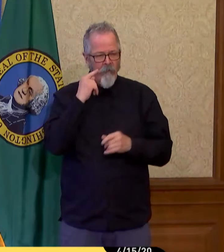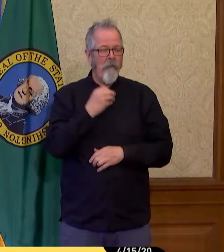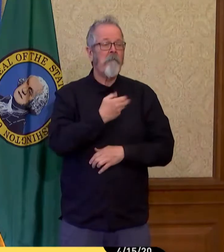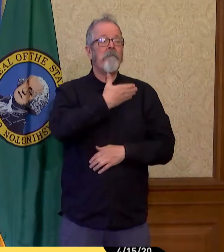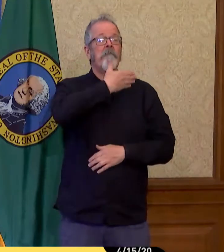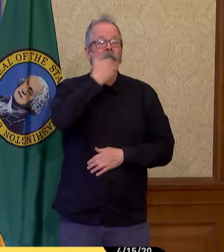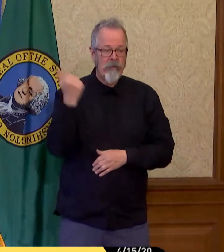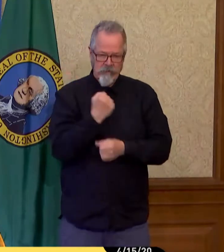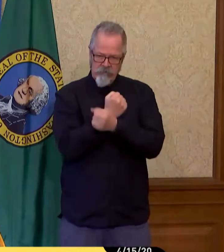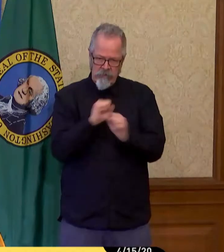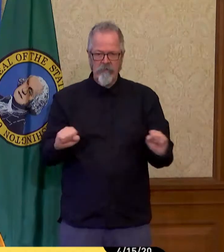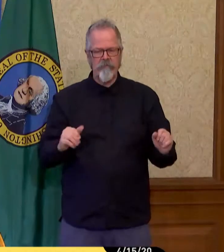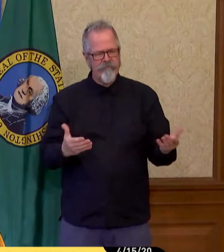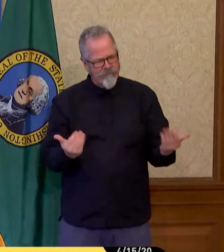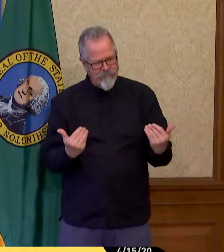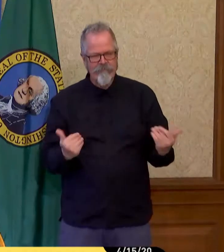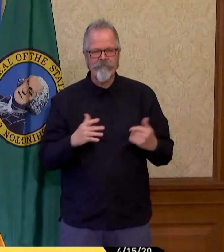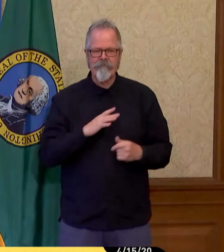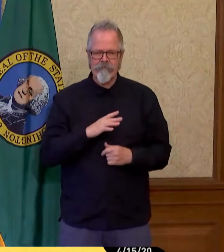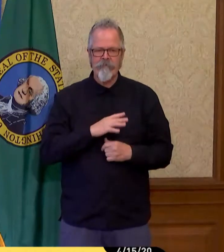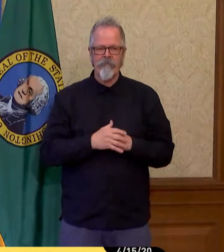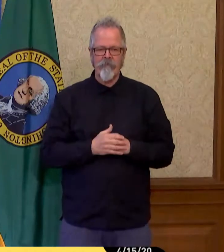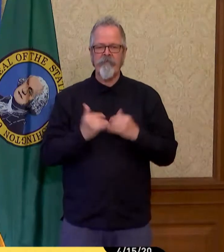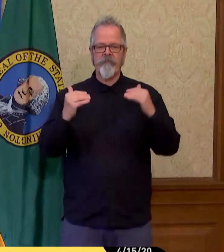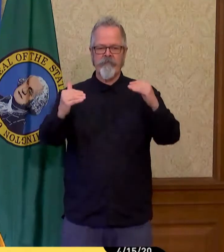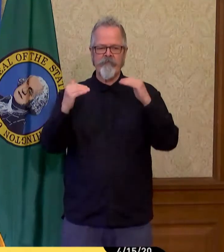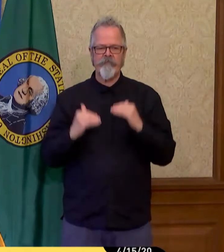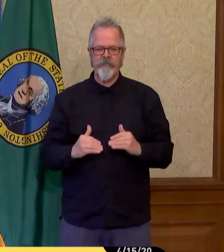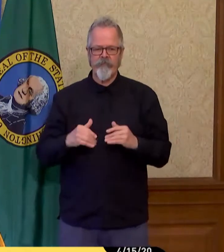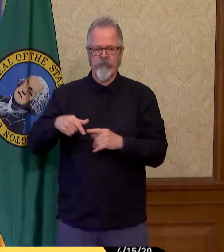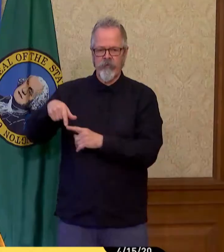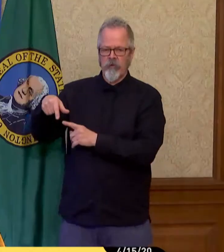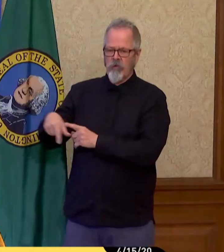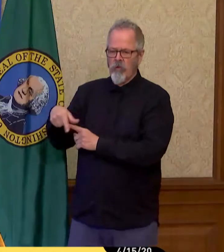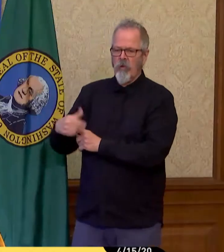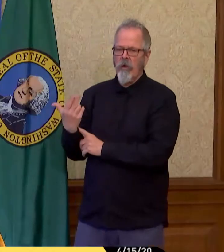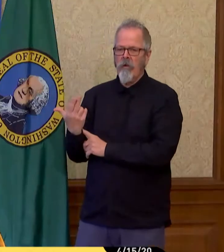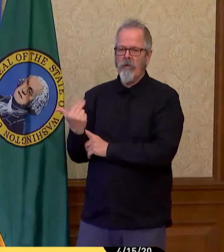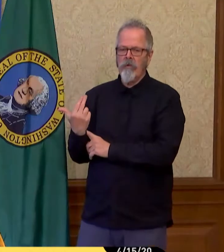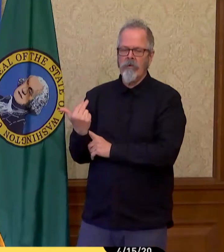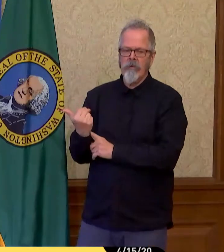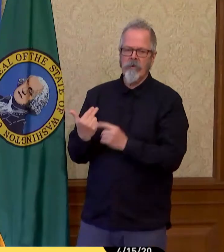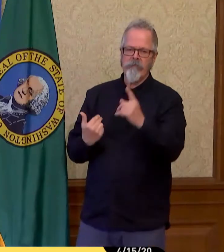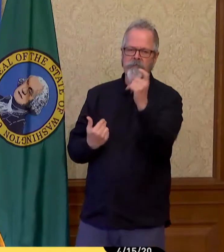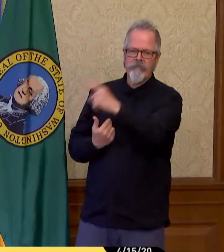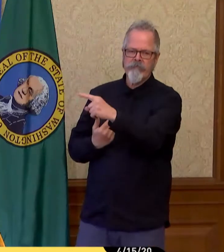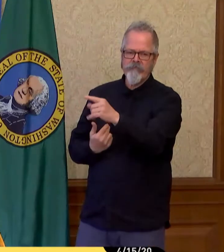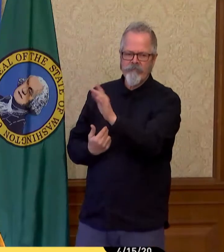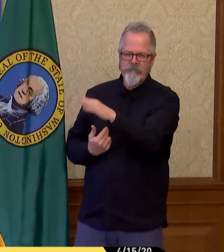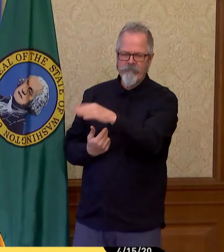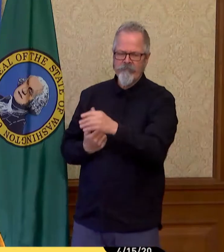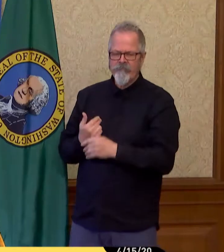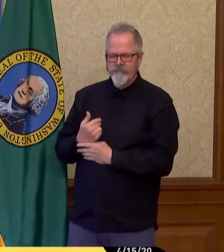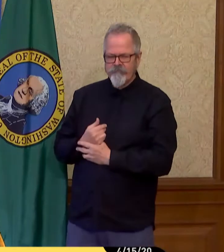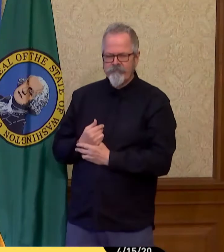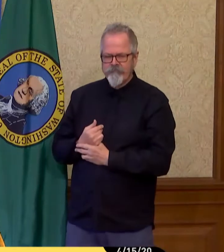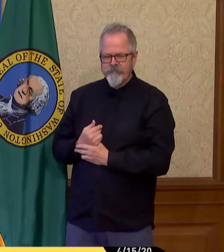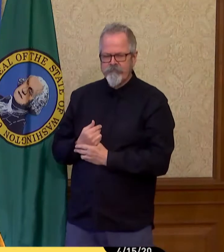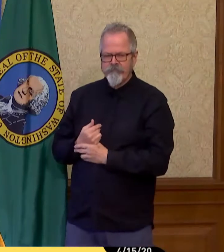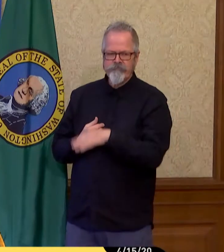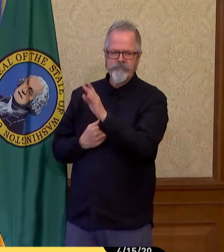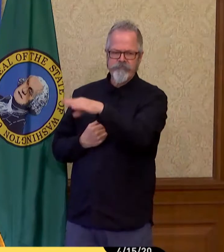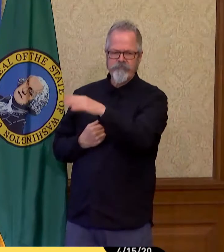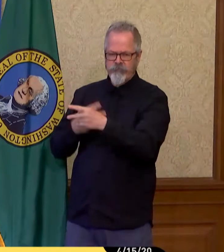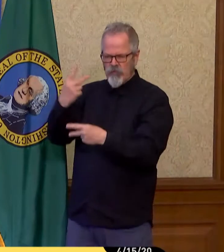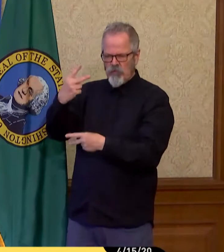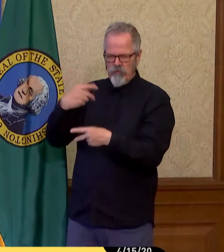With Q13. Yeah, two questions for you, Governor. One just piggybacks off of the question about offenders. I don't know if you saw